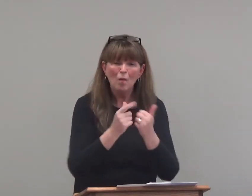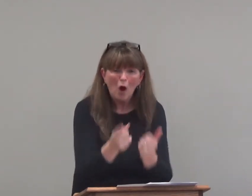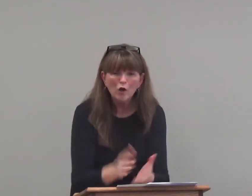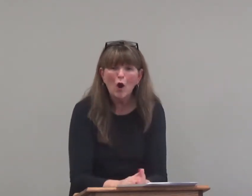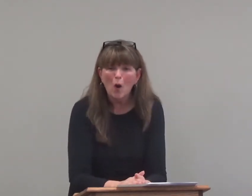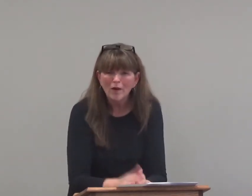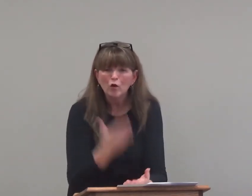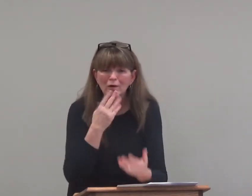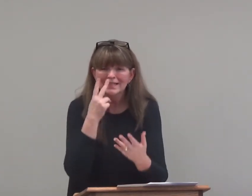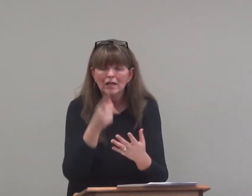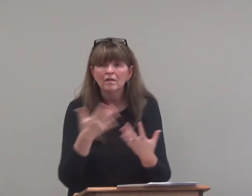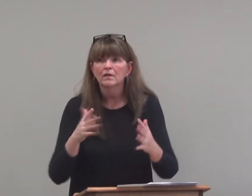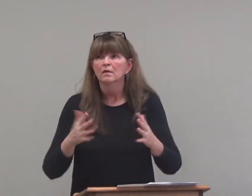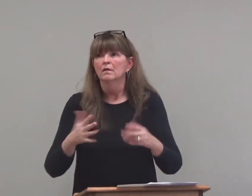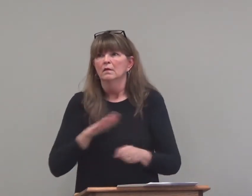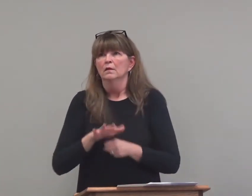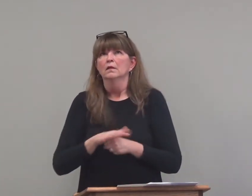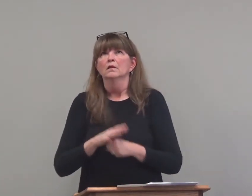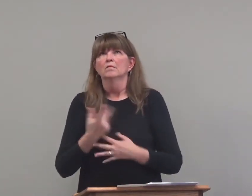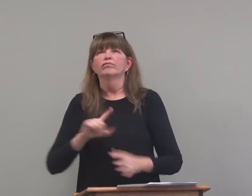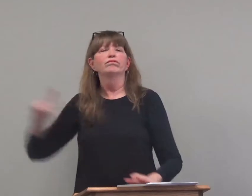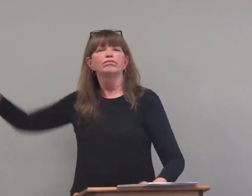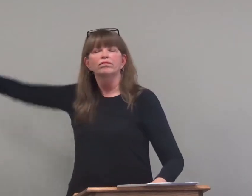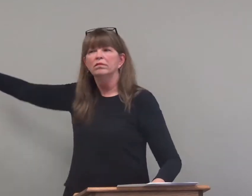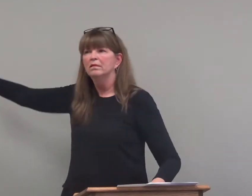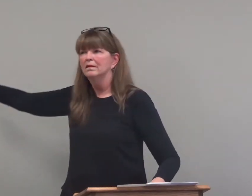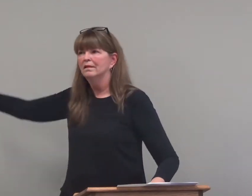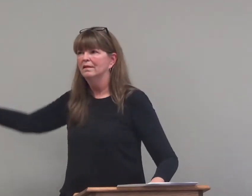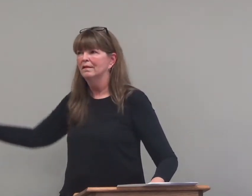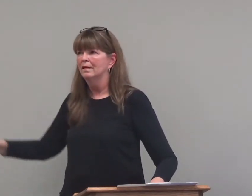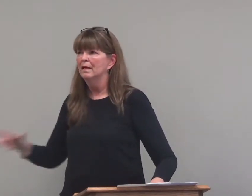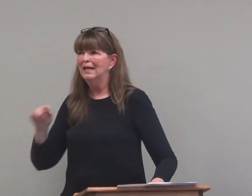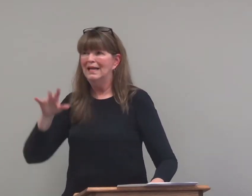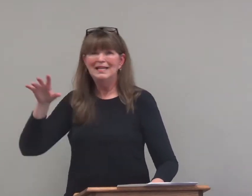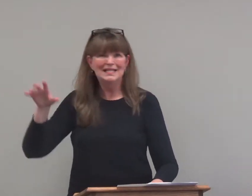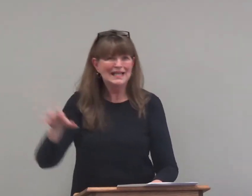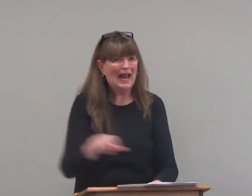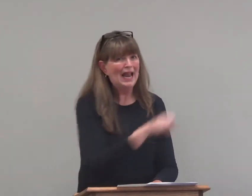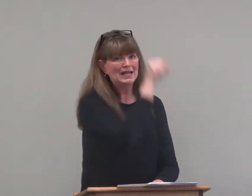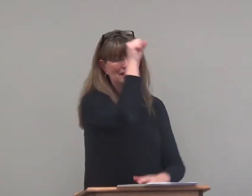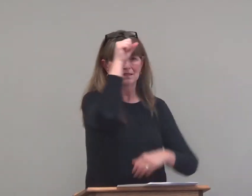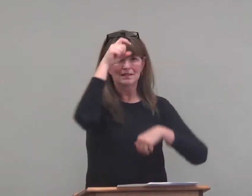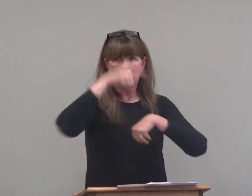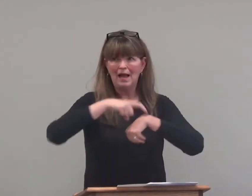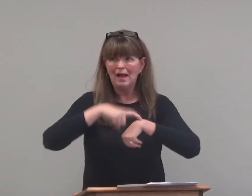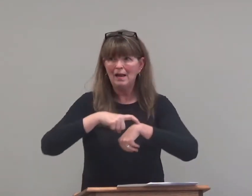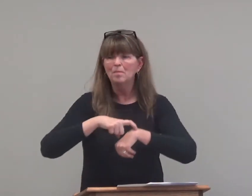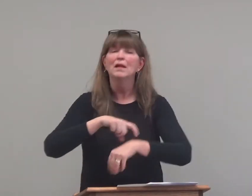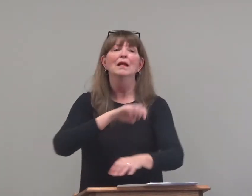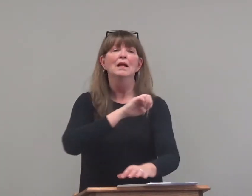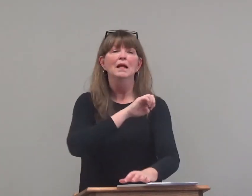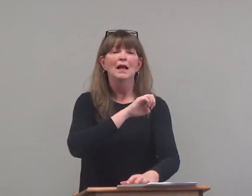A lot of people will say, well, hi, how you doing? Good to see you, and then take off. You know, it takes some